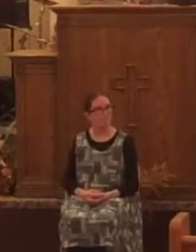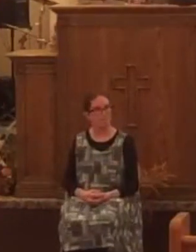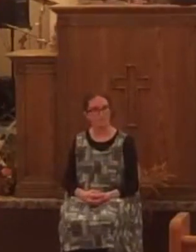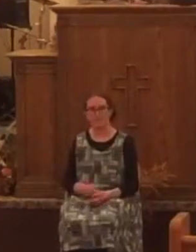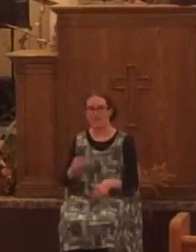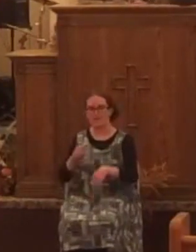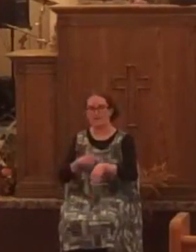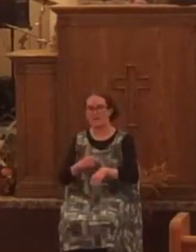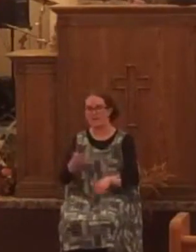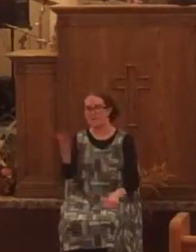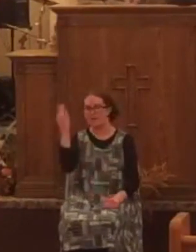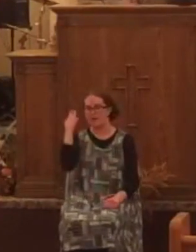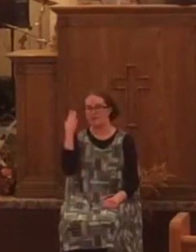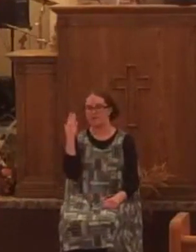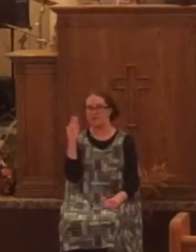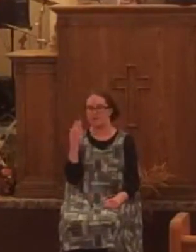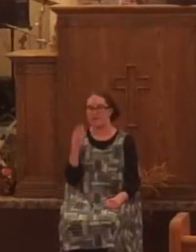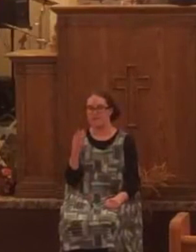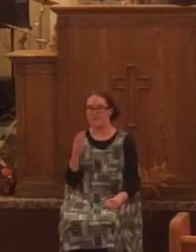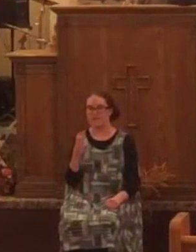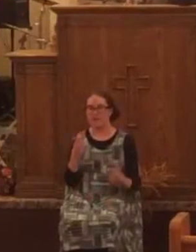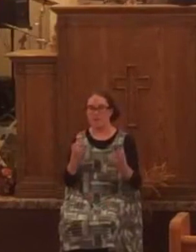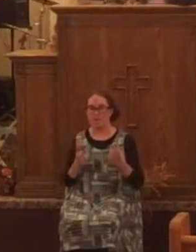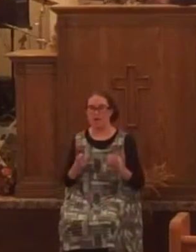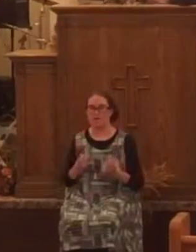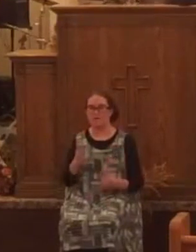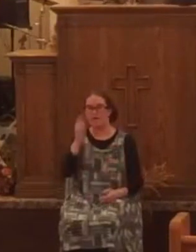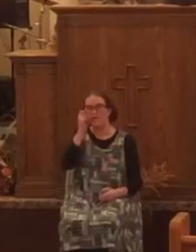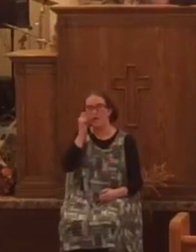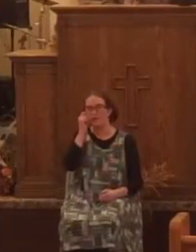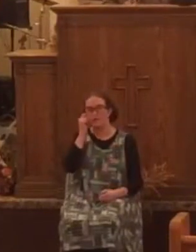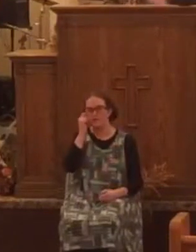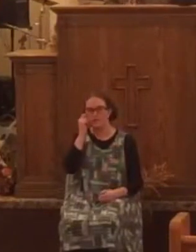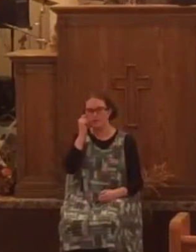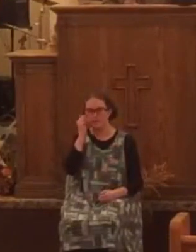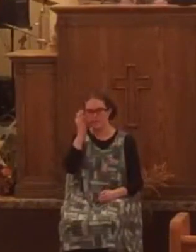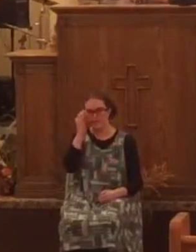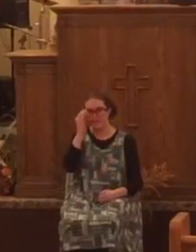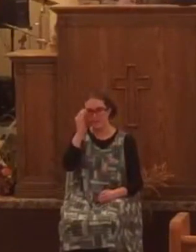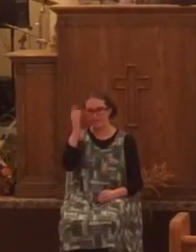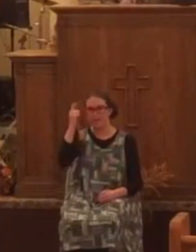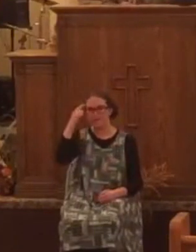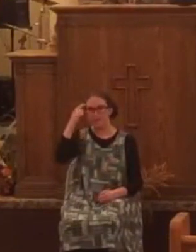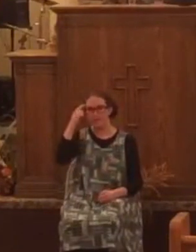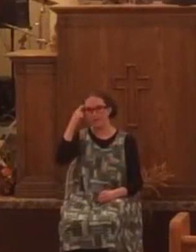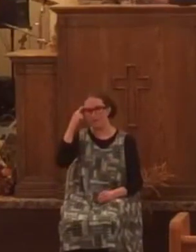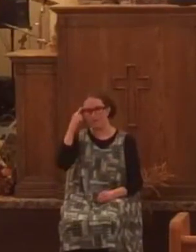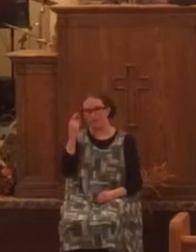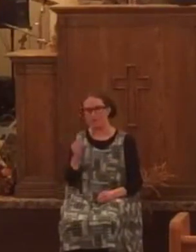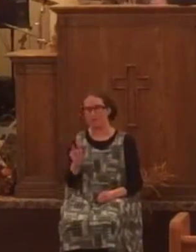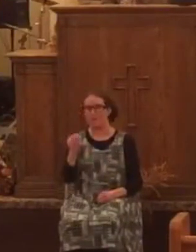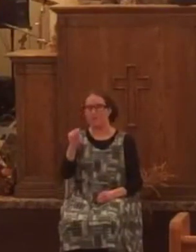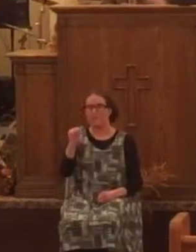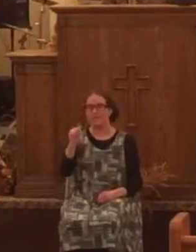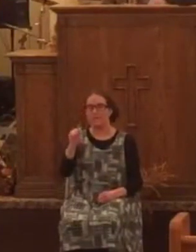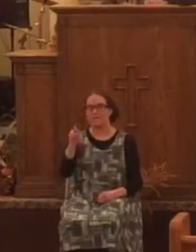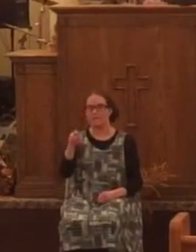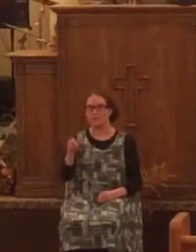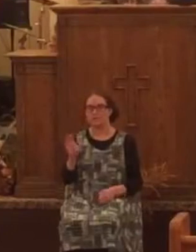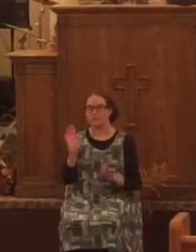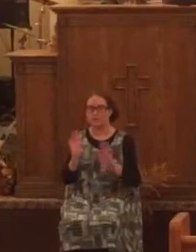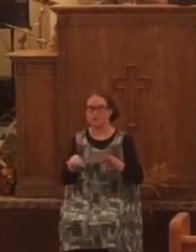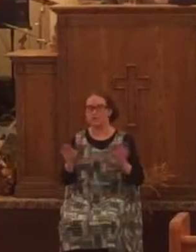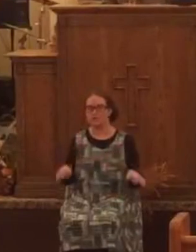In time past, in the lust of the flesh, fulfilling the desires of the flesh and of the mind, and were by nature the children of